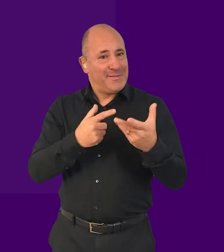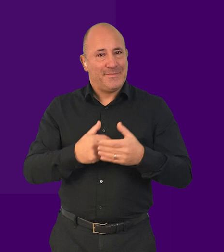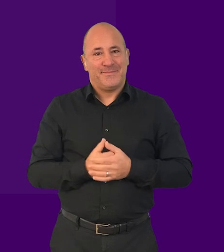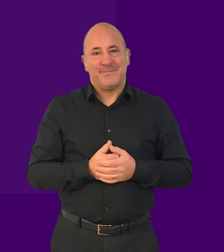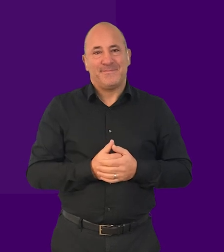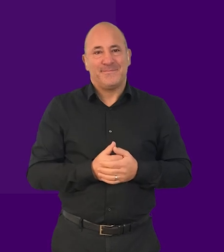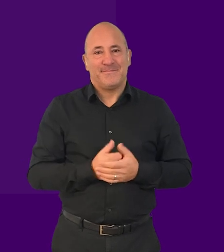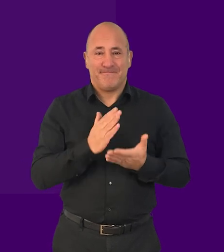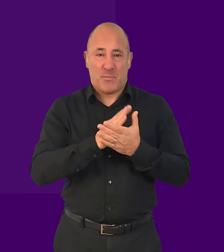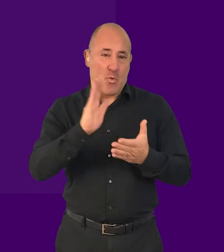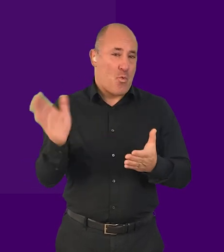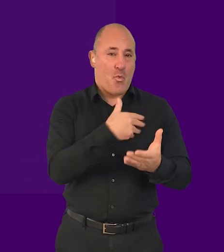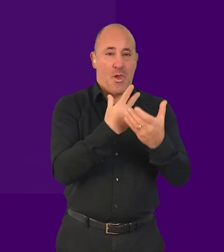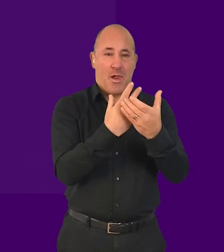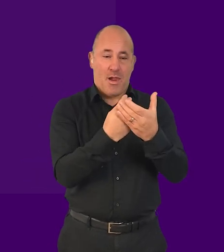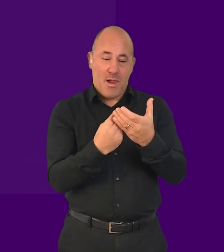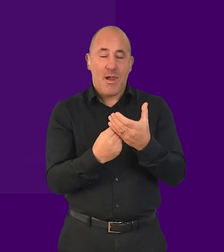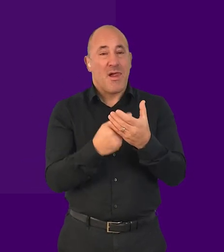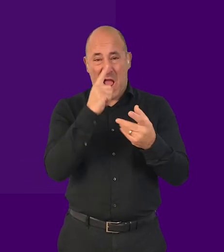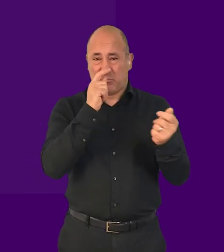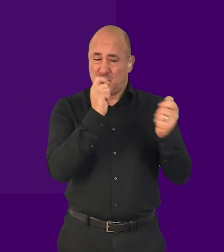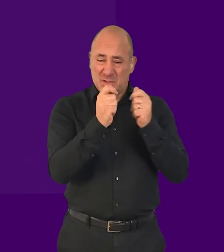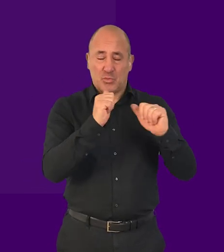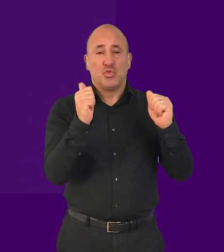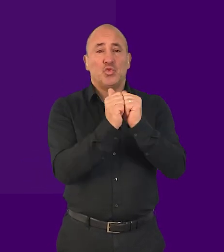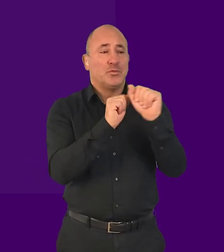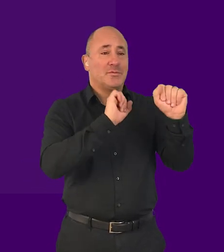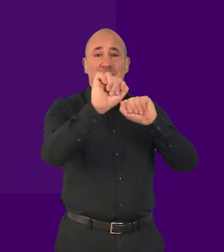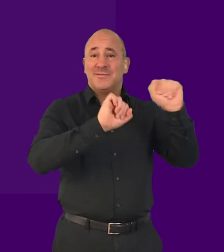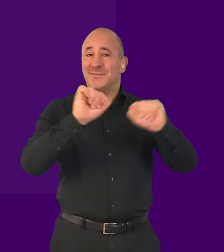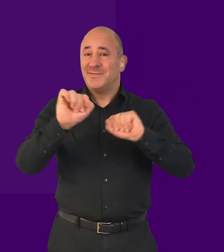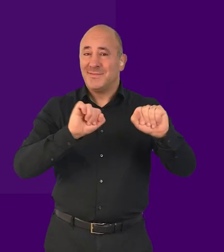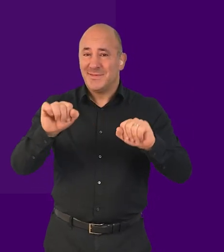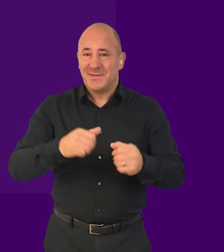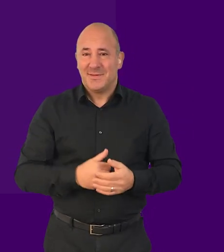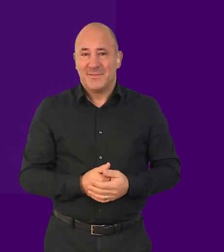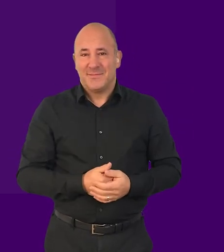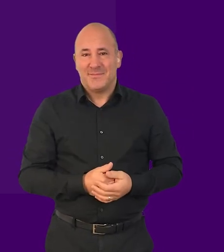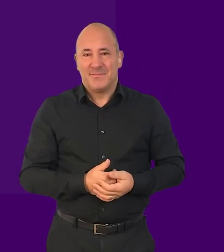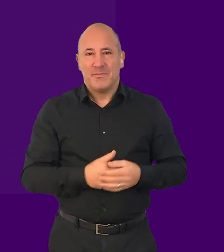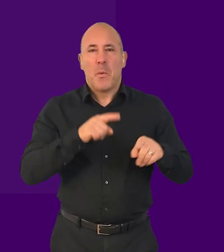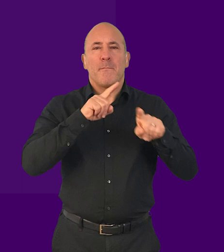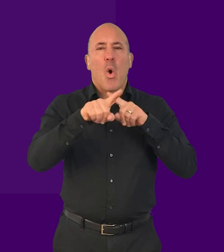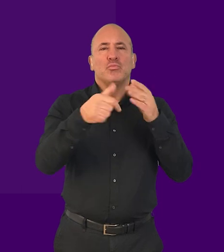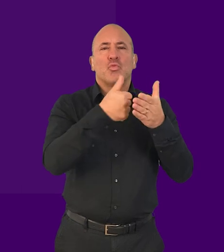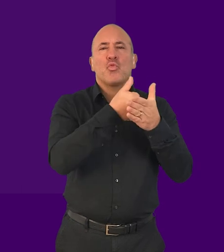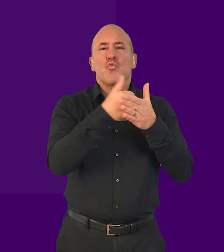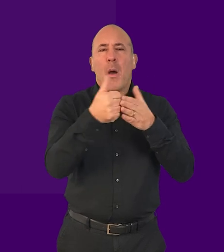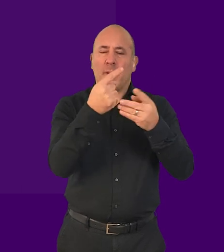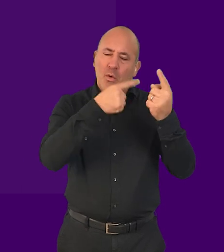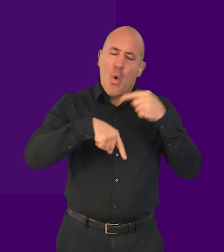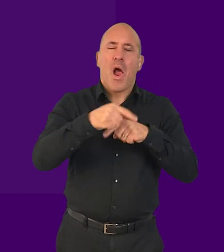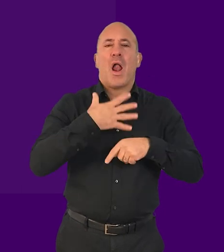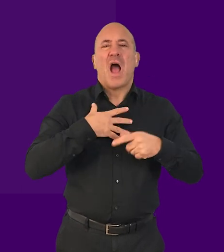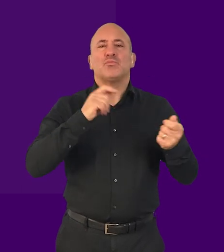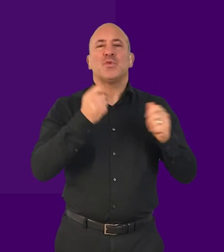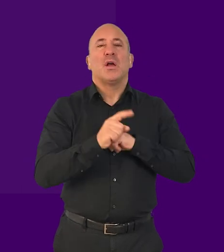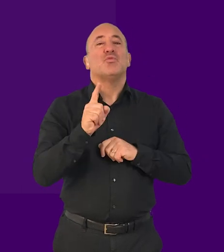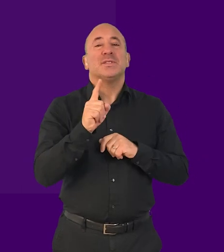All screen readers can be customised to suit people's preferences. Probably the most common setting people change is the rate of speech